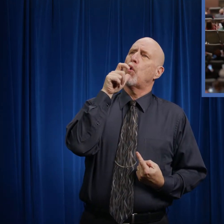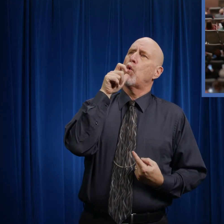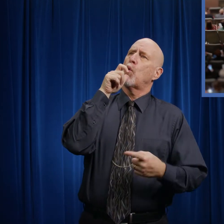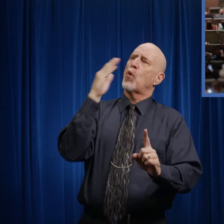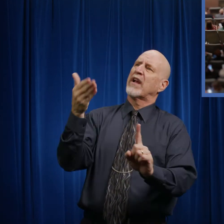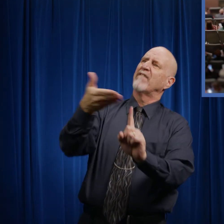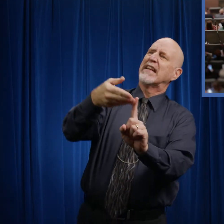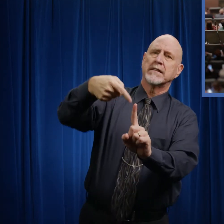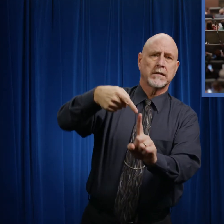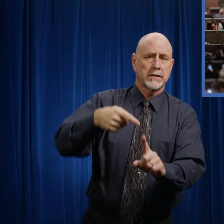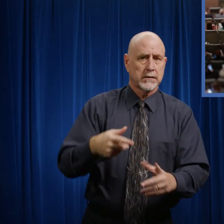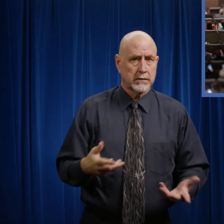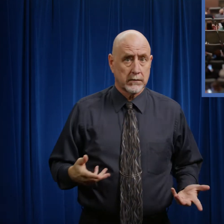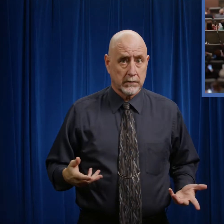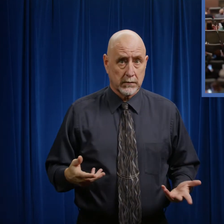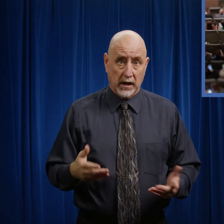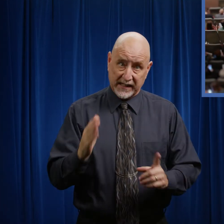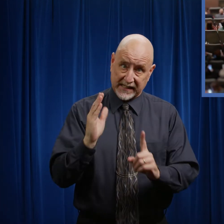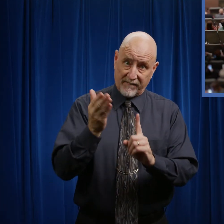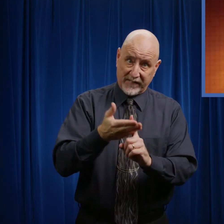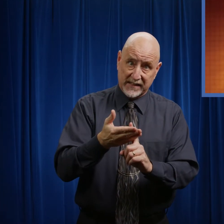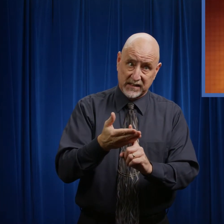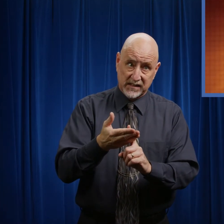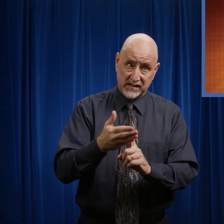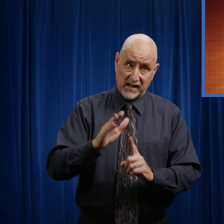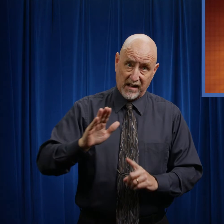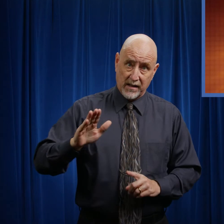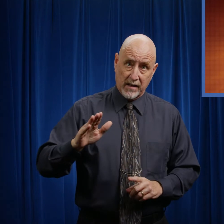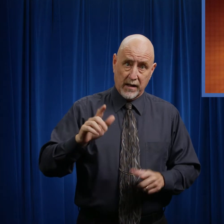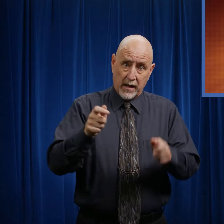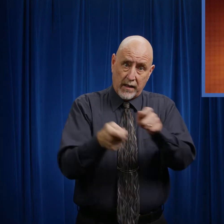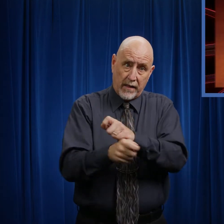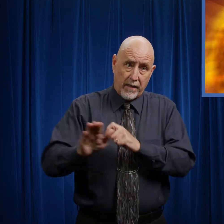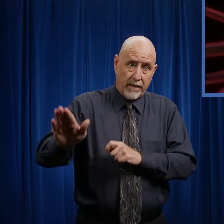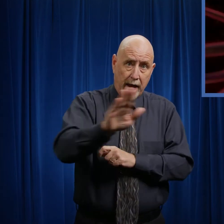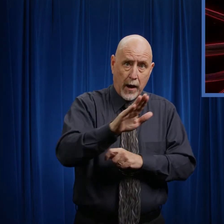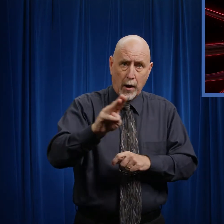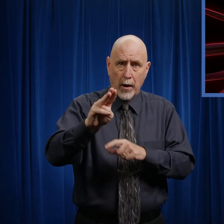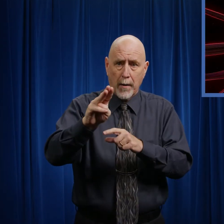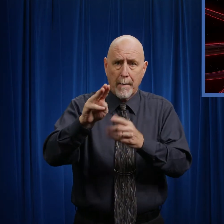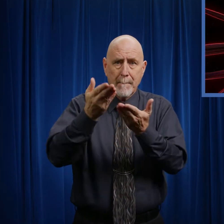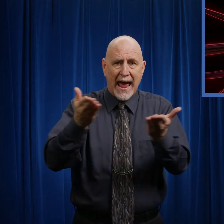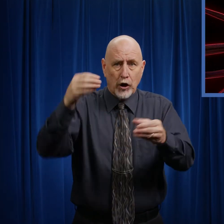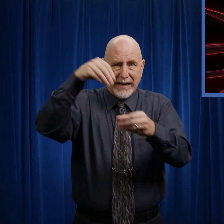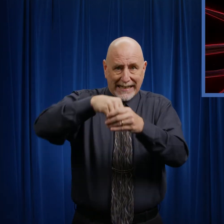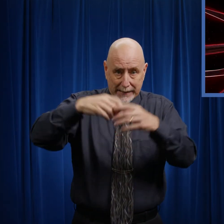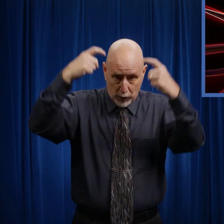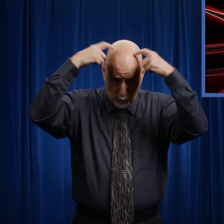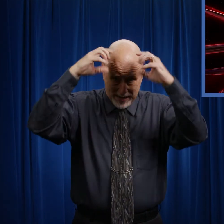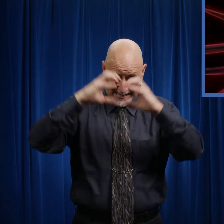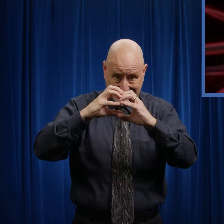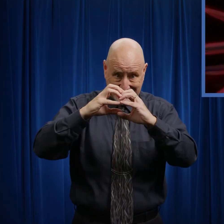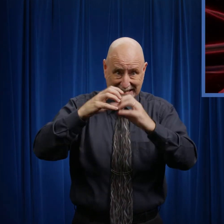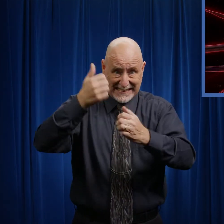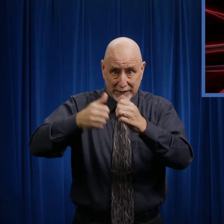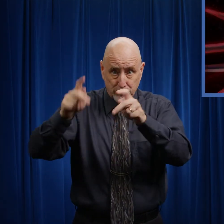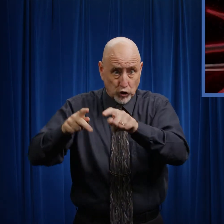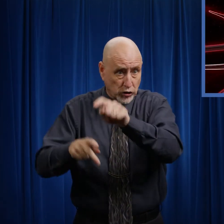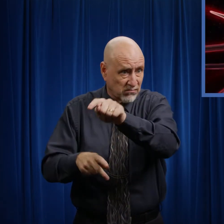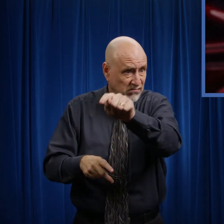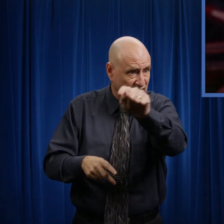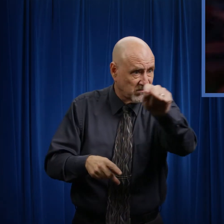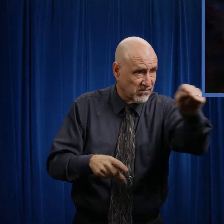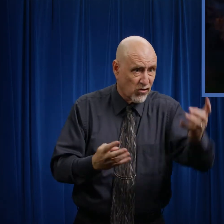is Jerry Coyne trying to convince? Is he trying to somehow alter the matter inside of the brains